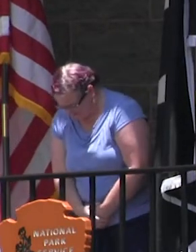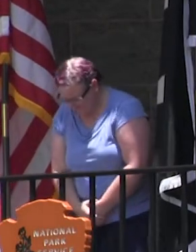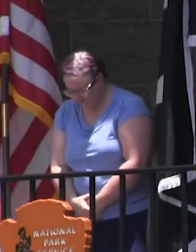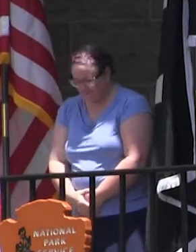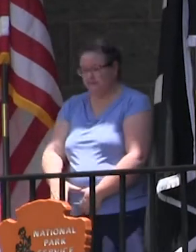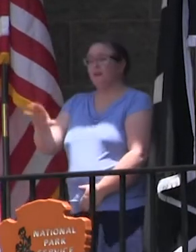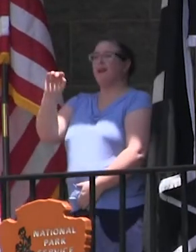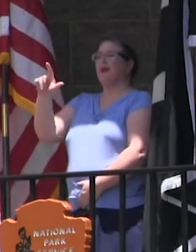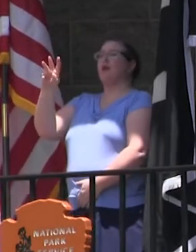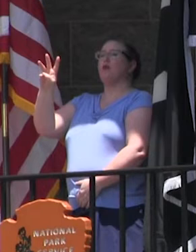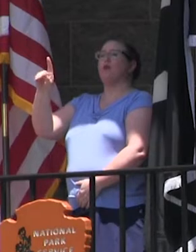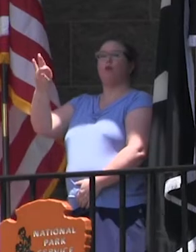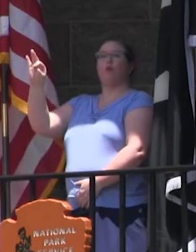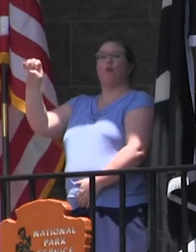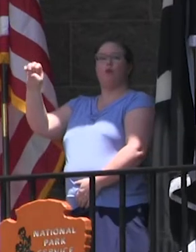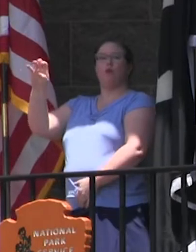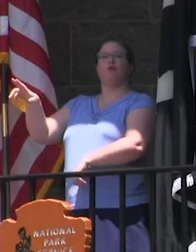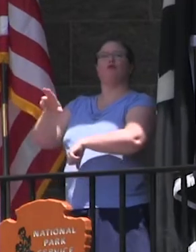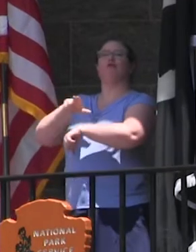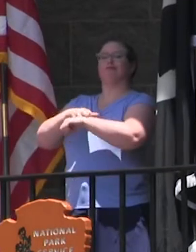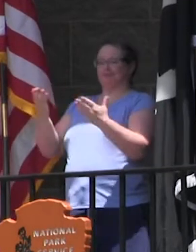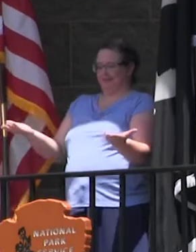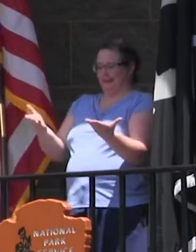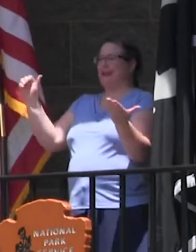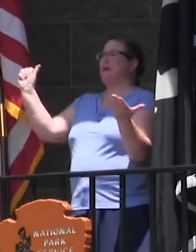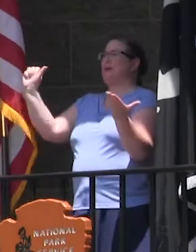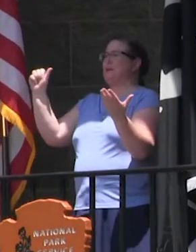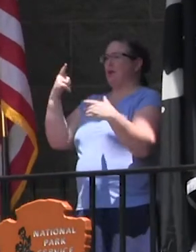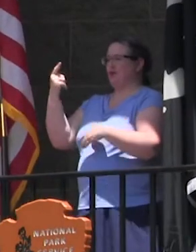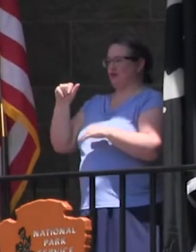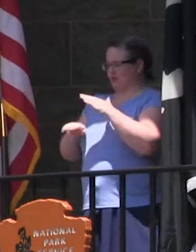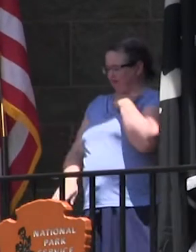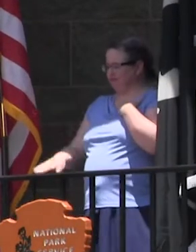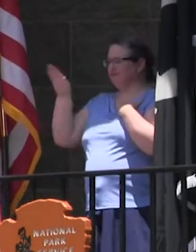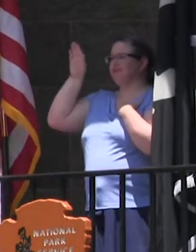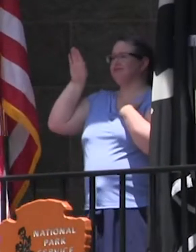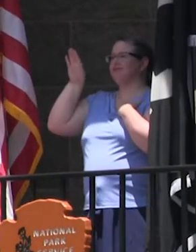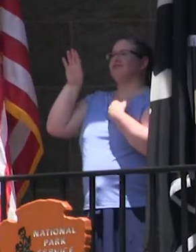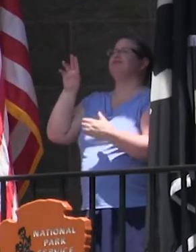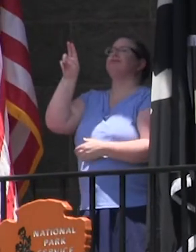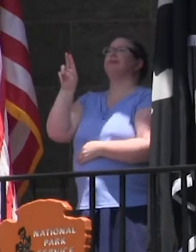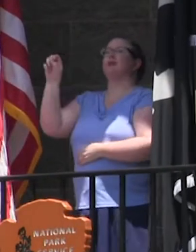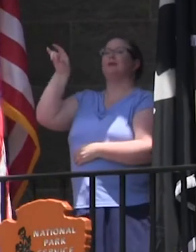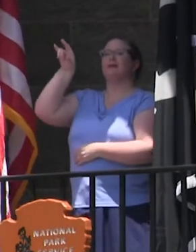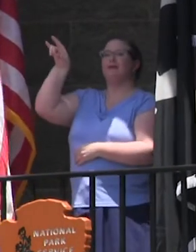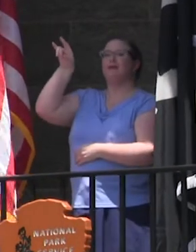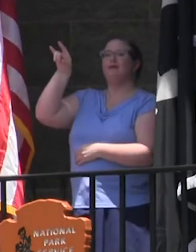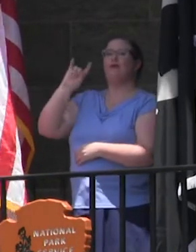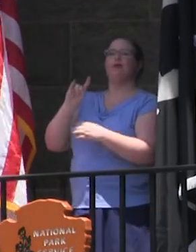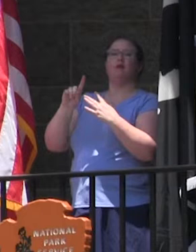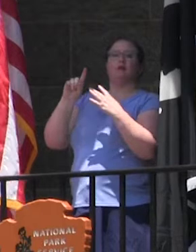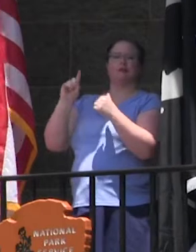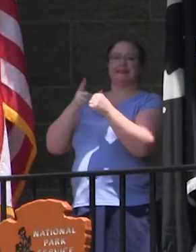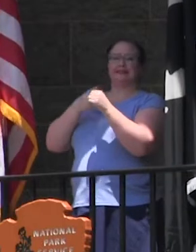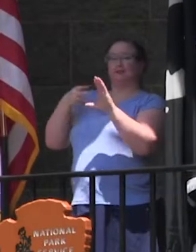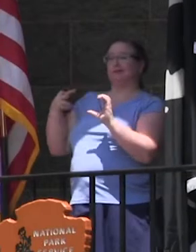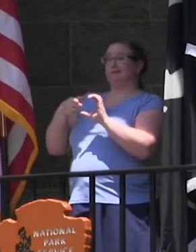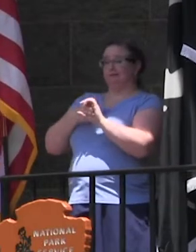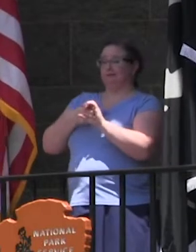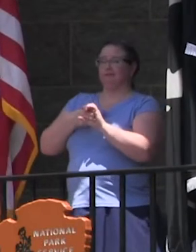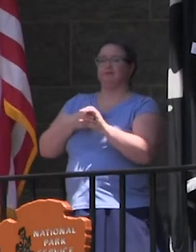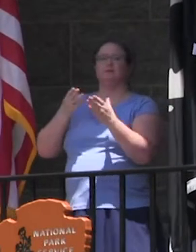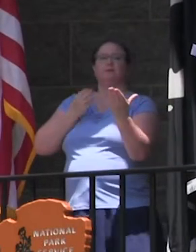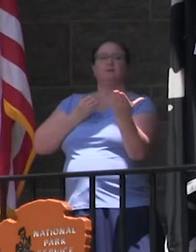Colonel Wolfe is a native son of America's Georgia. He served in the United States Air Force, where he initially enlisted,